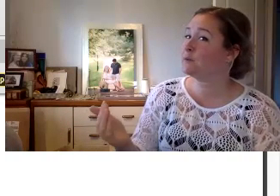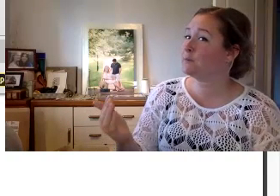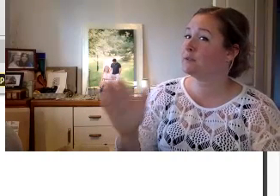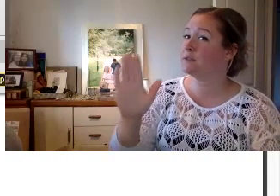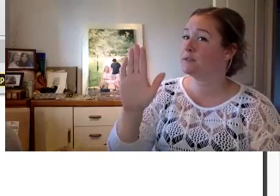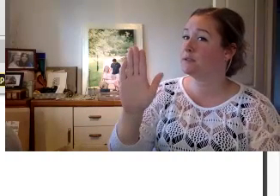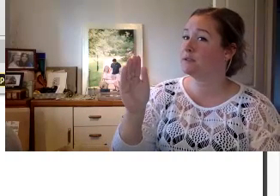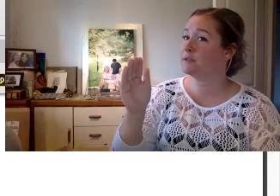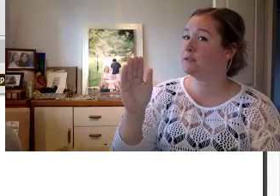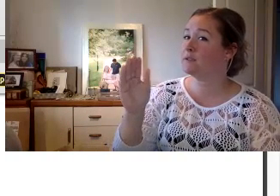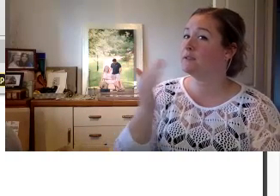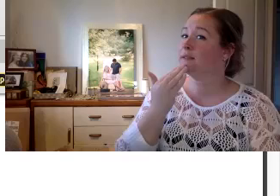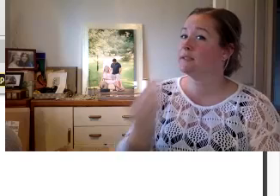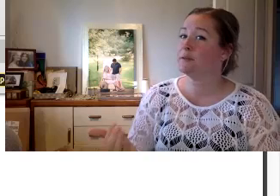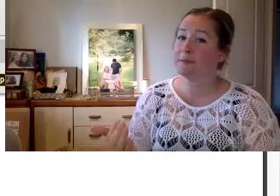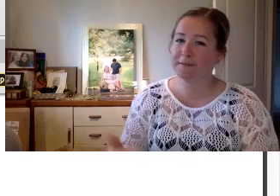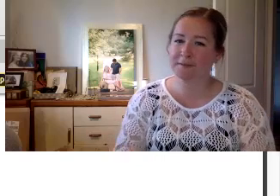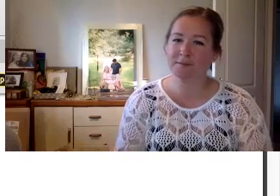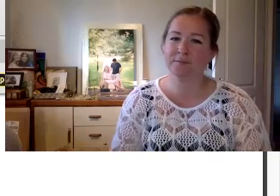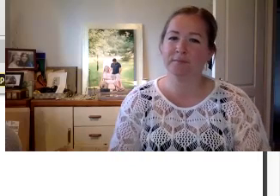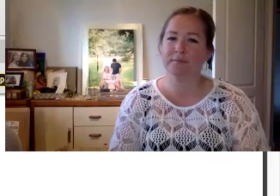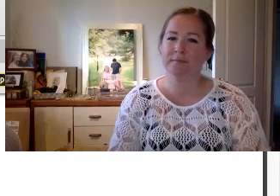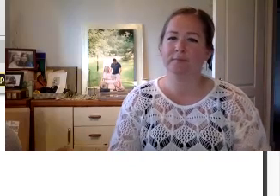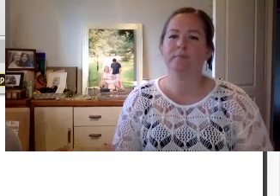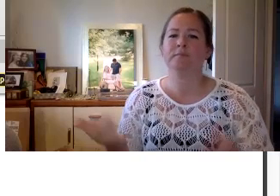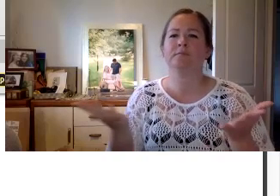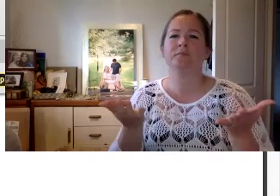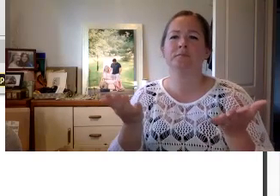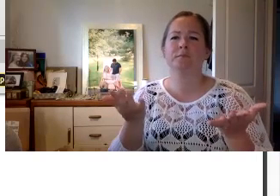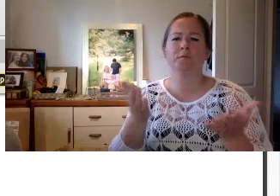Thank you. Your hands closed and through your mouth.